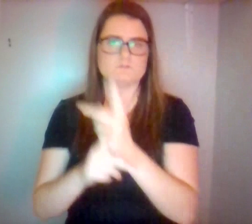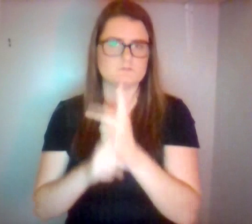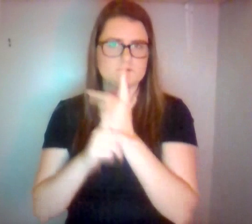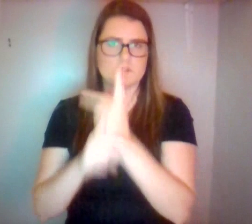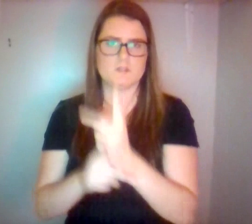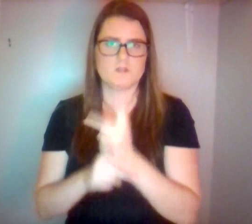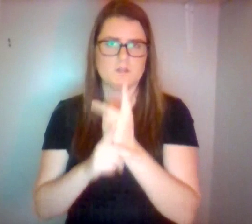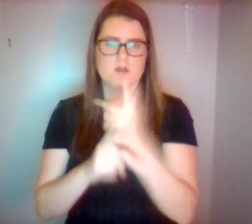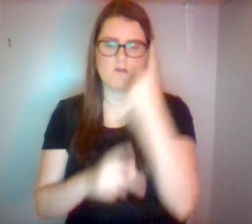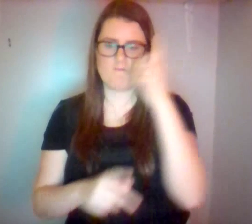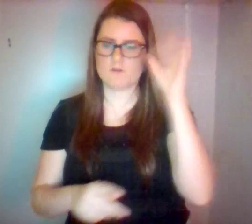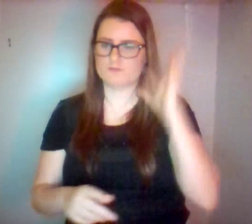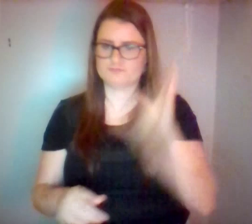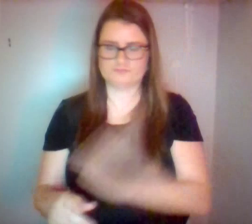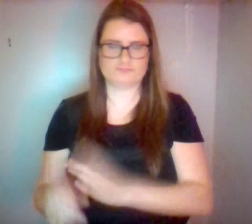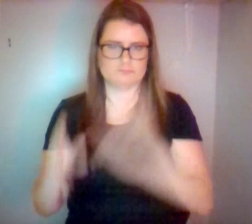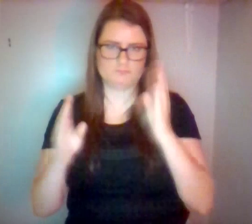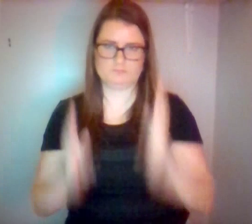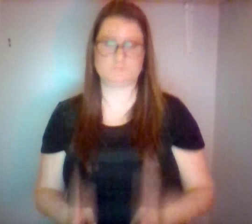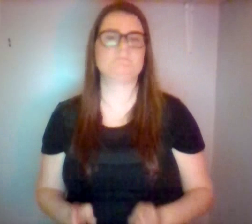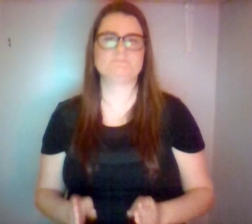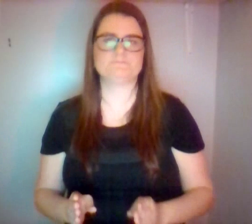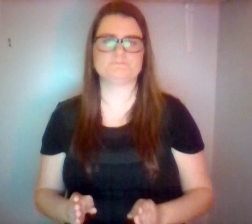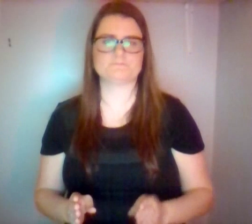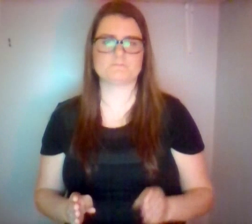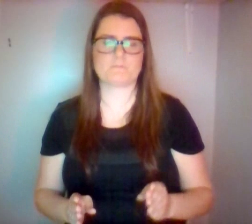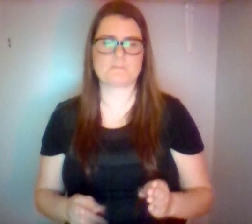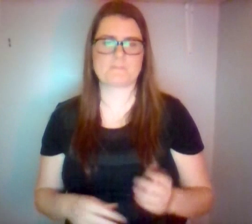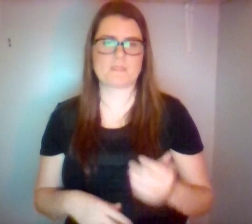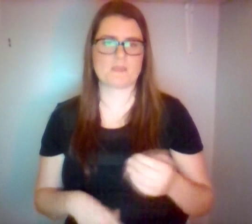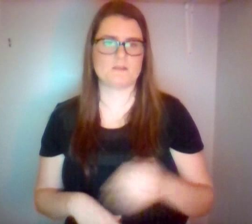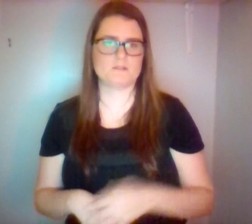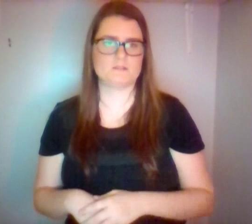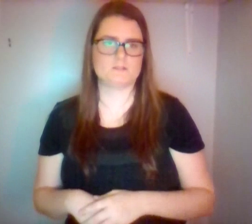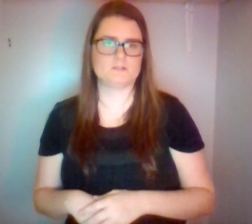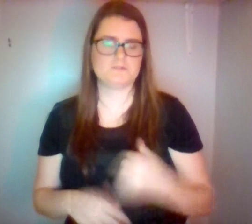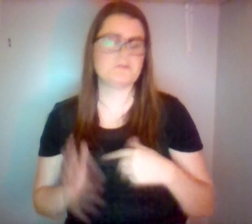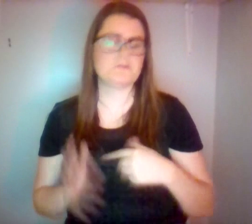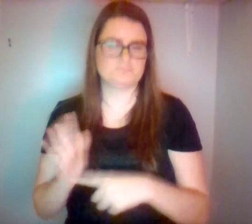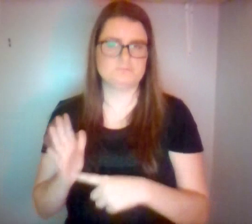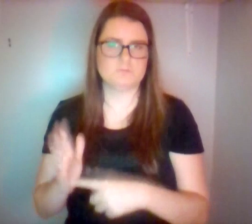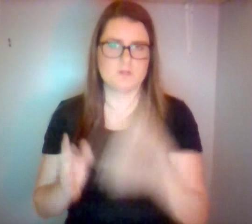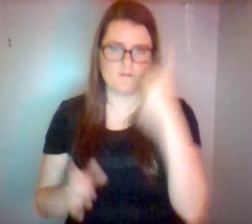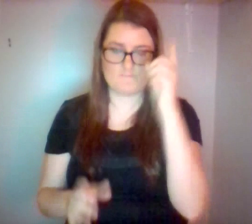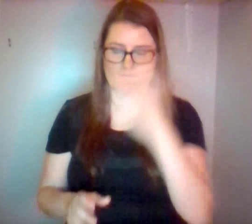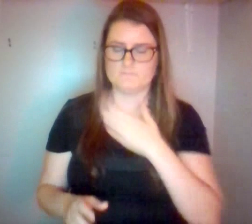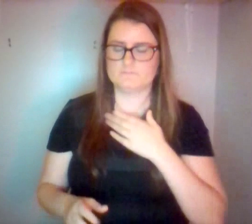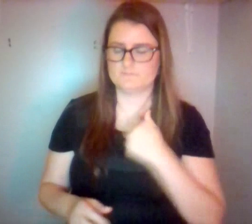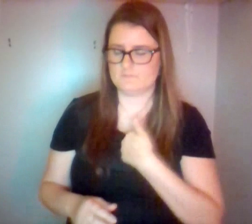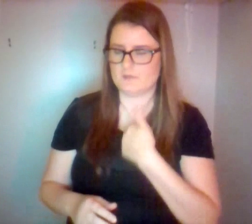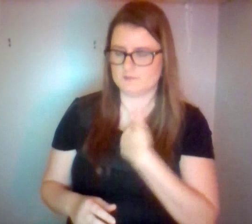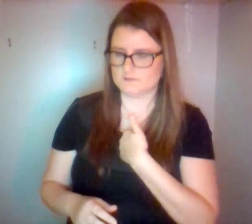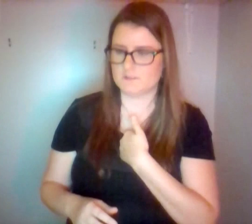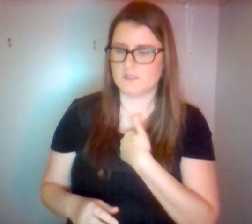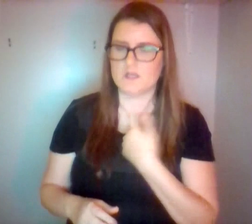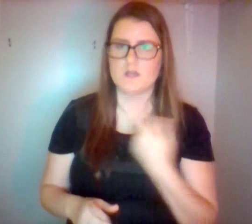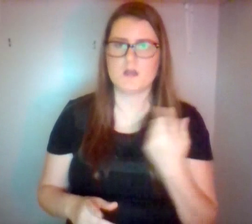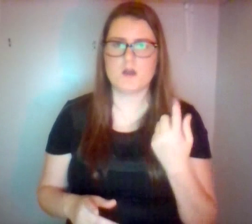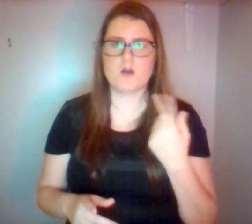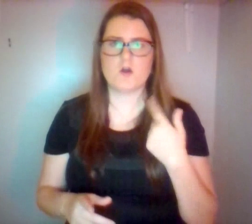of an application of that. When I was in Germany finishing up my doctoral work, I'm almost 28 years old now. In fact, I am 28